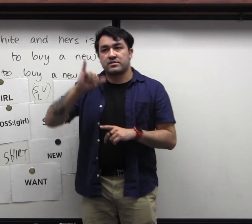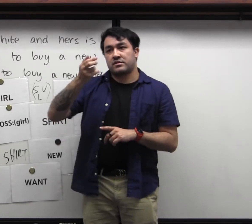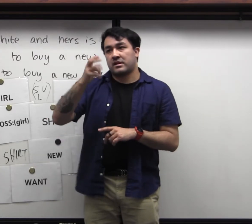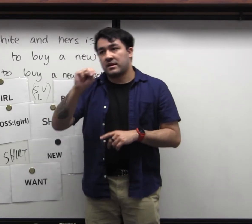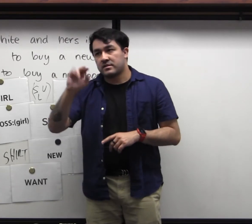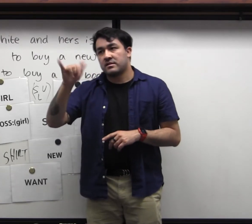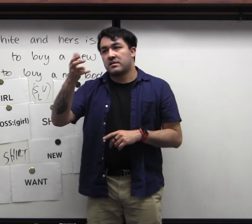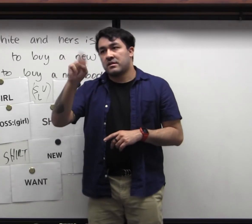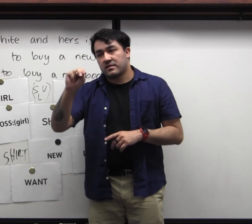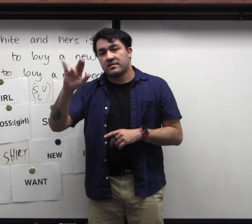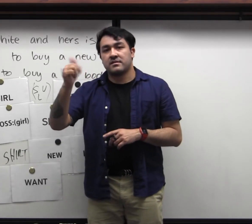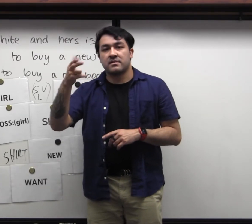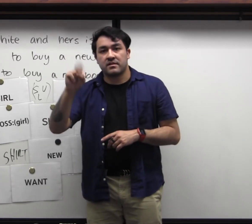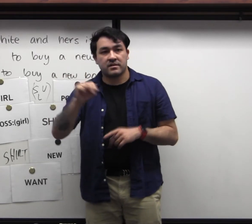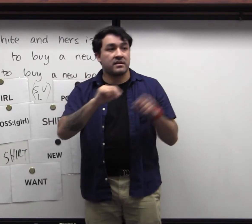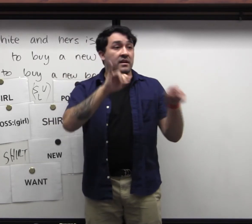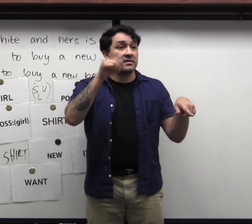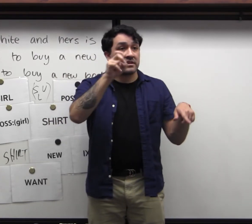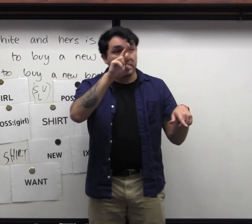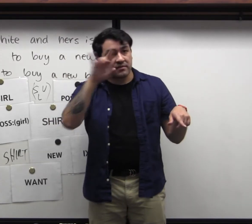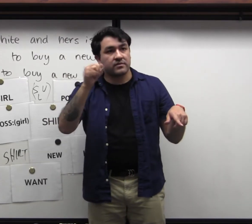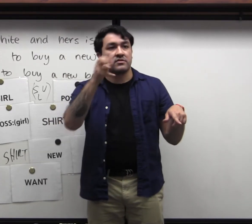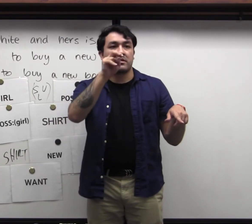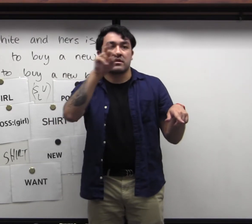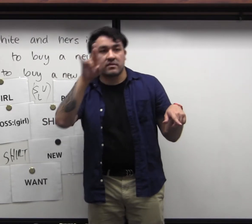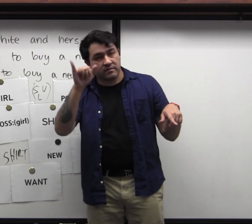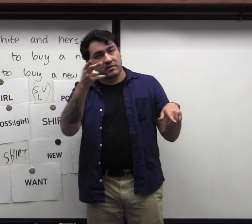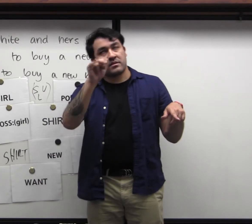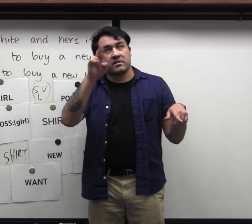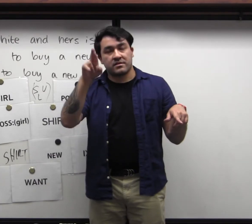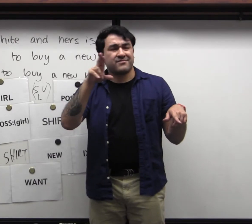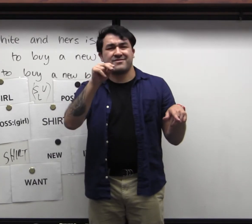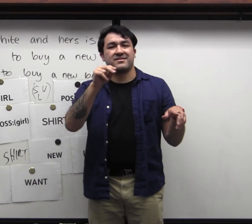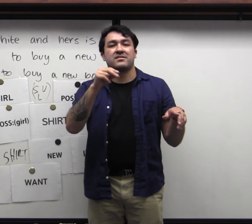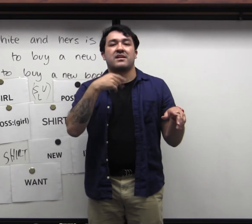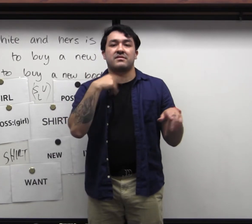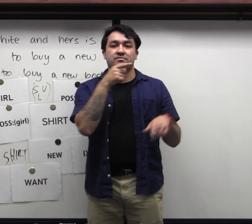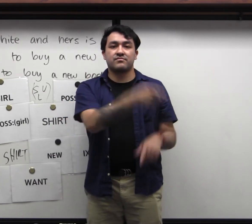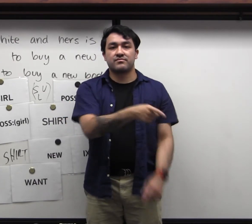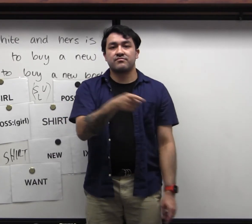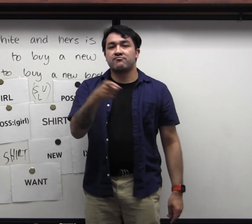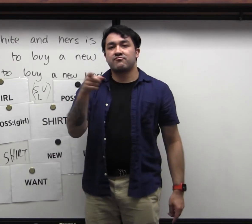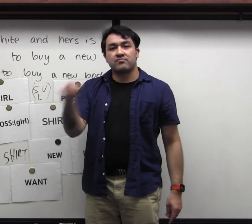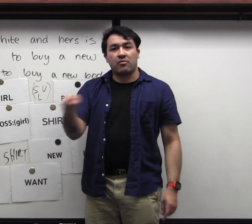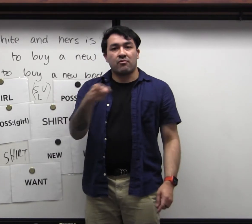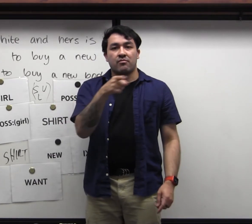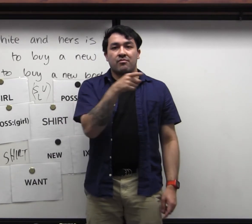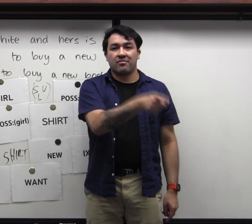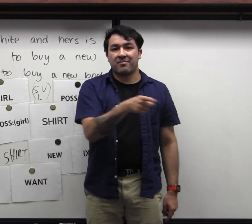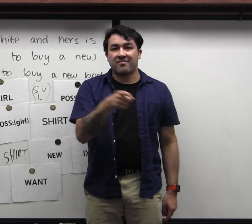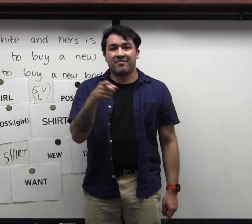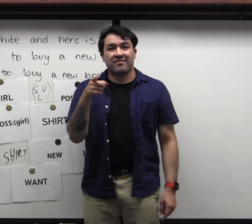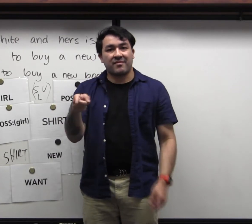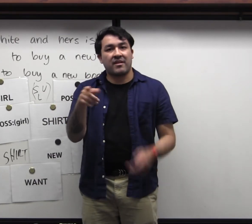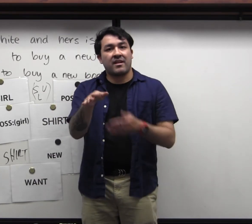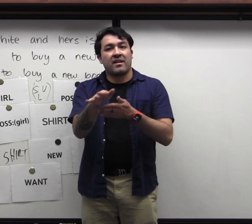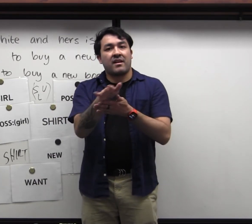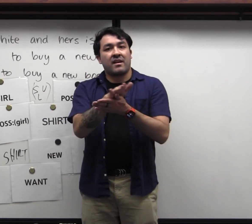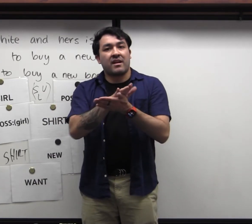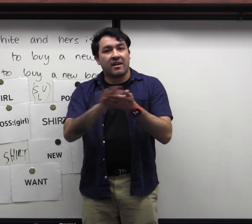girl, girl, girl, or my friend Jason, Jason, Jason, and Jennifer, Jennifer, Jennifer, right? If I have names for them, I can just put them